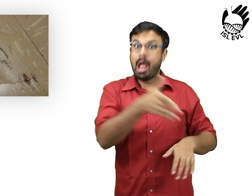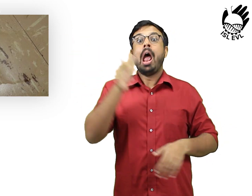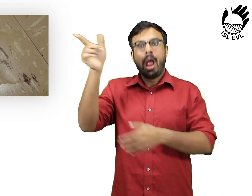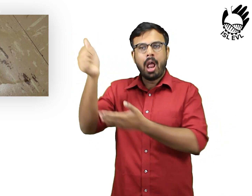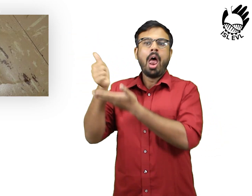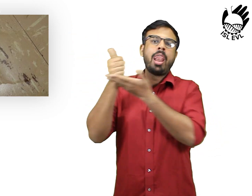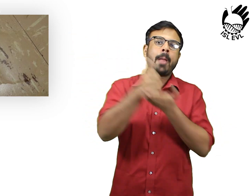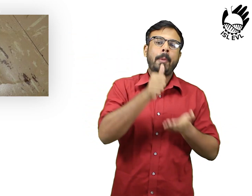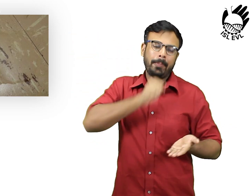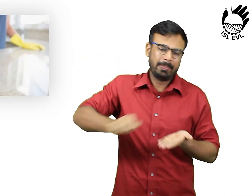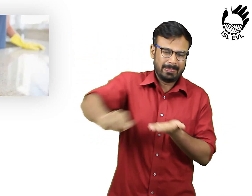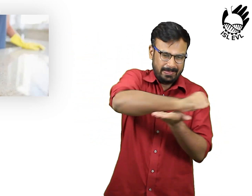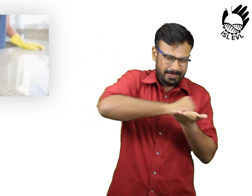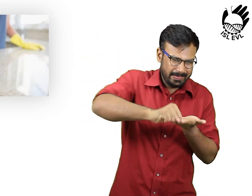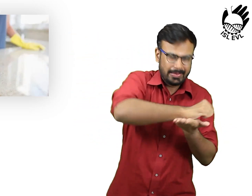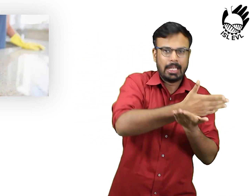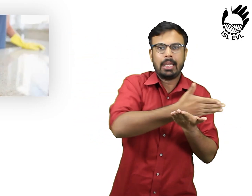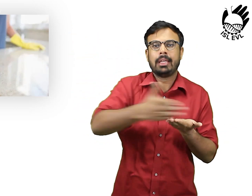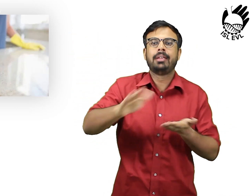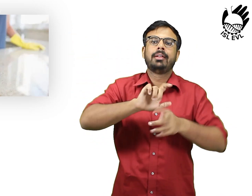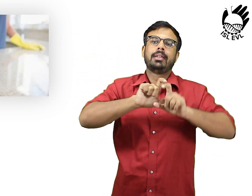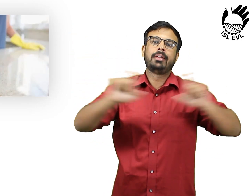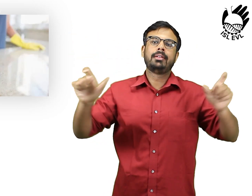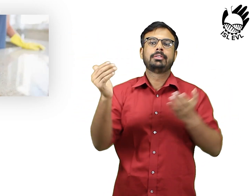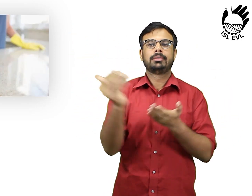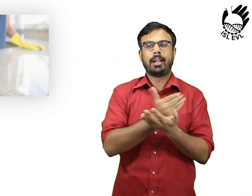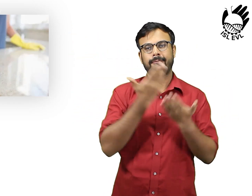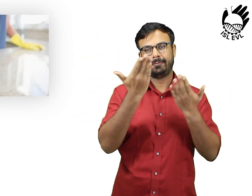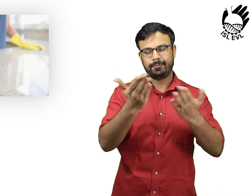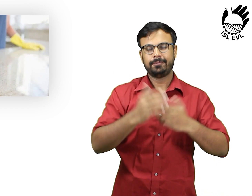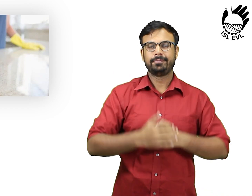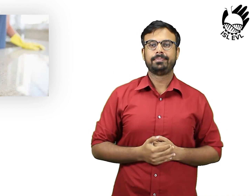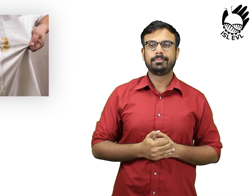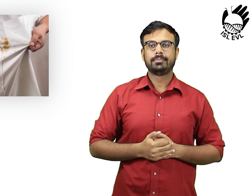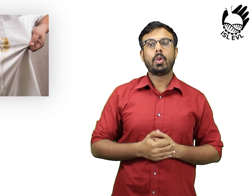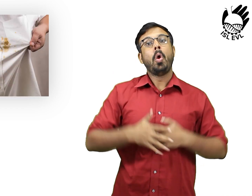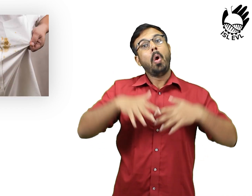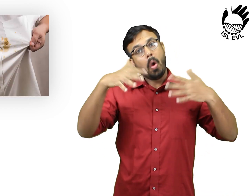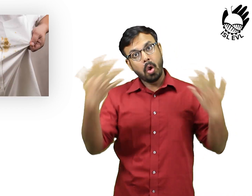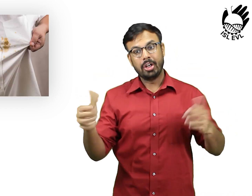All spillages are to be reported to the group leader or the technicians immediately.